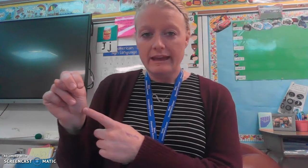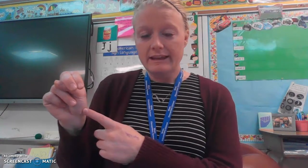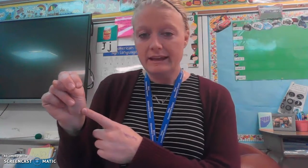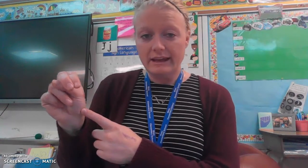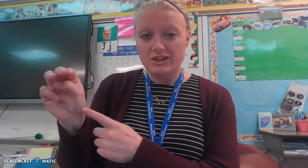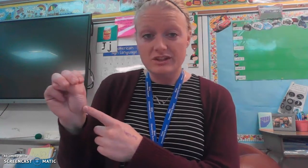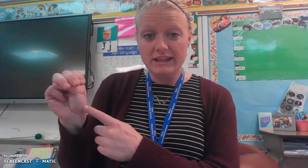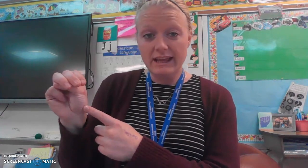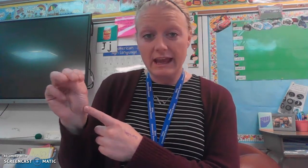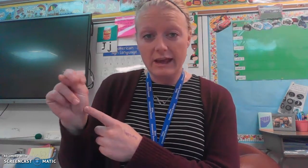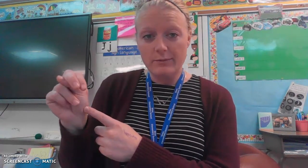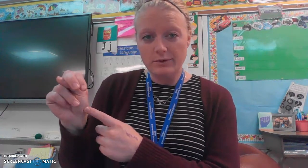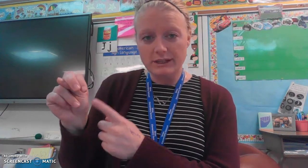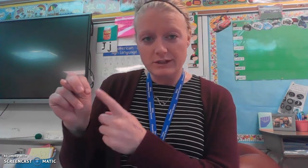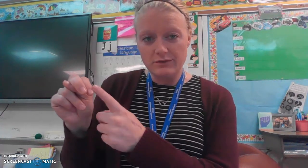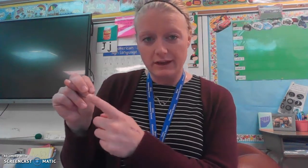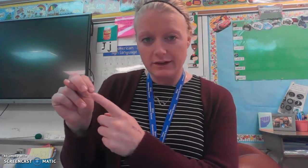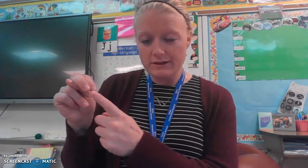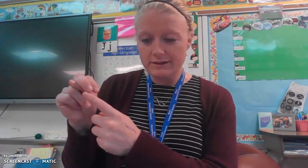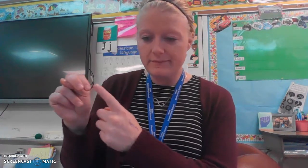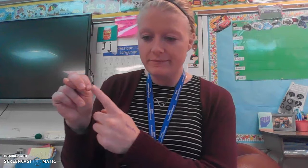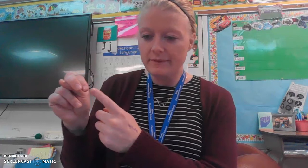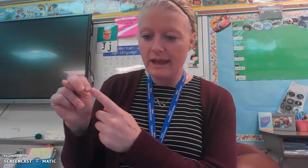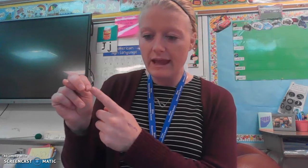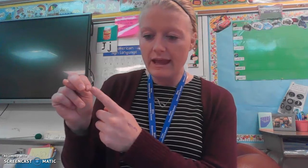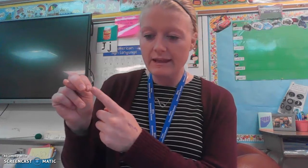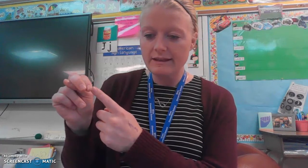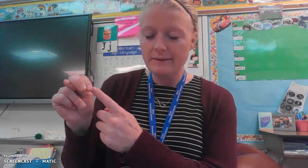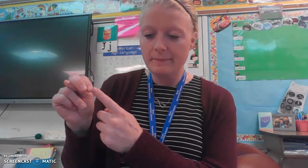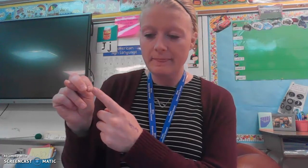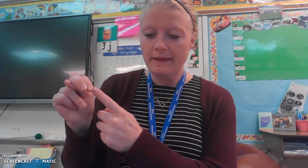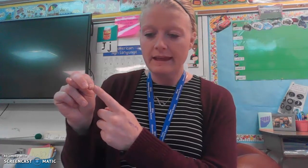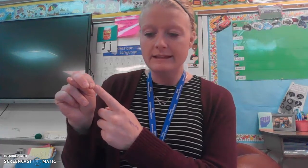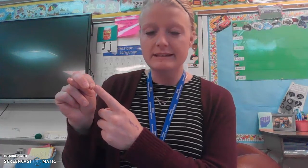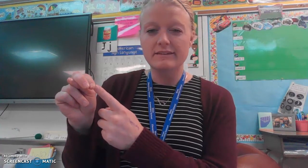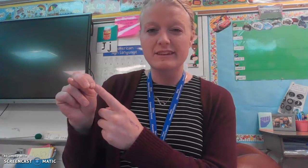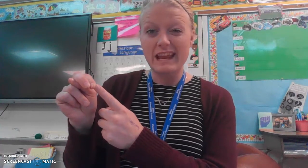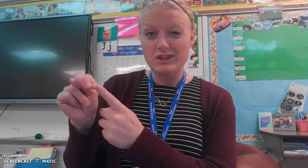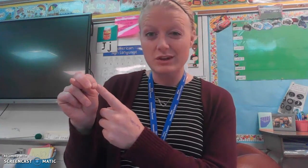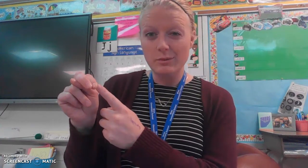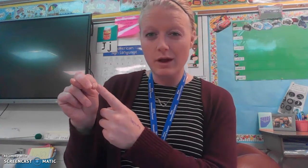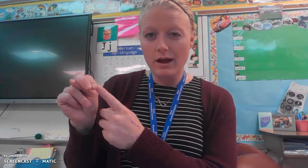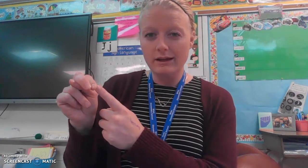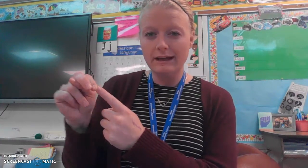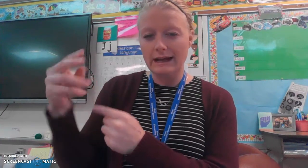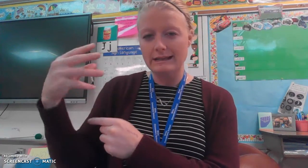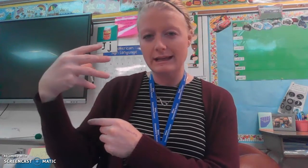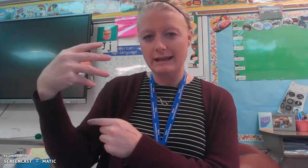N, it's just like M, only 2 fingers. N, instead of nature walk, I